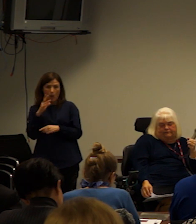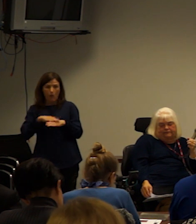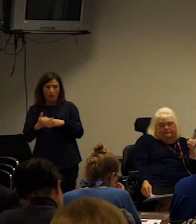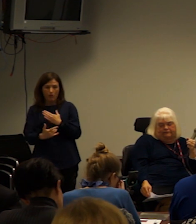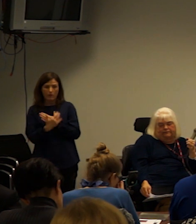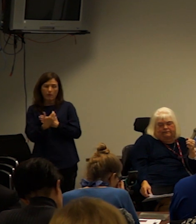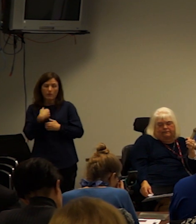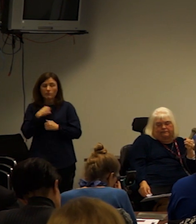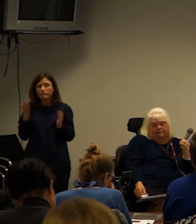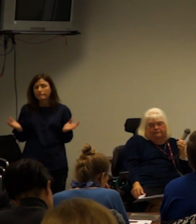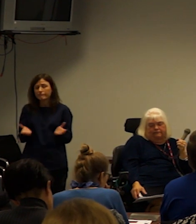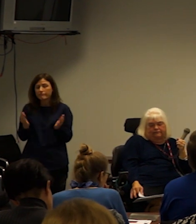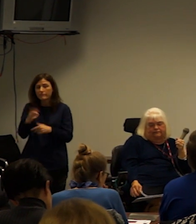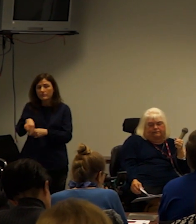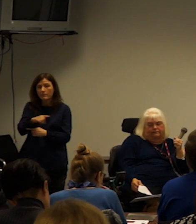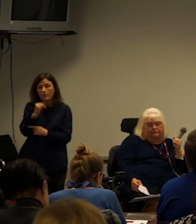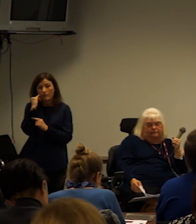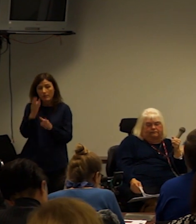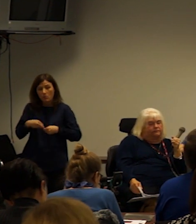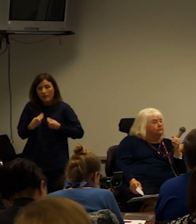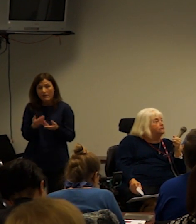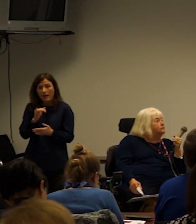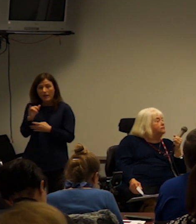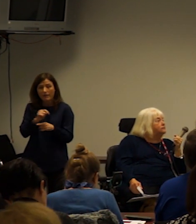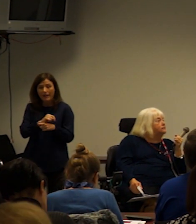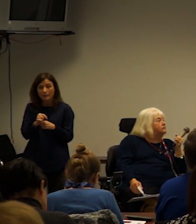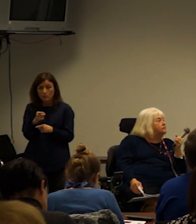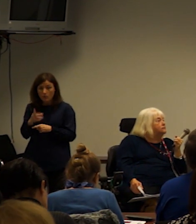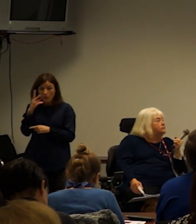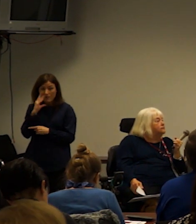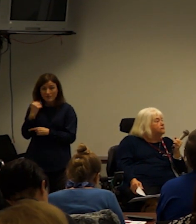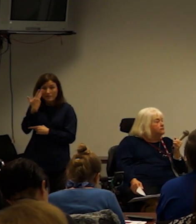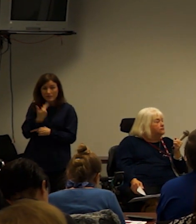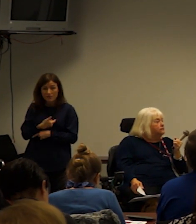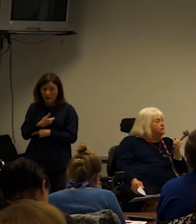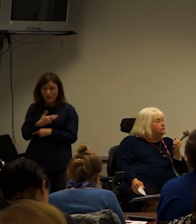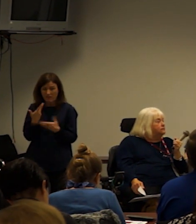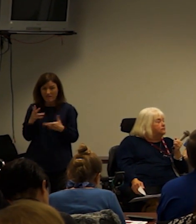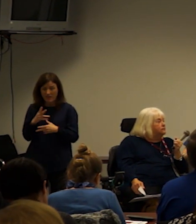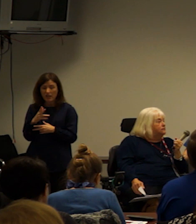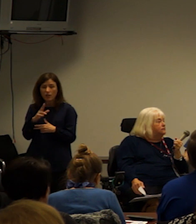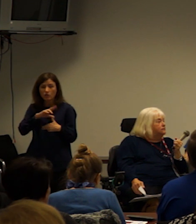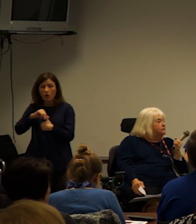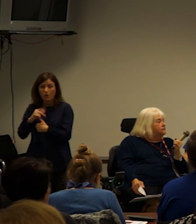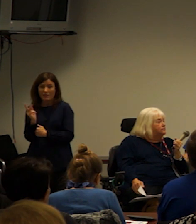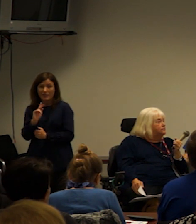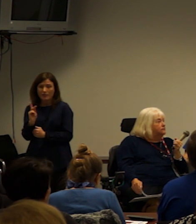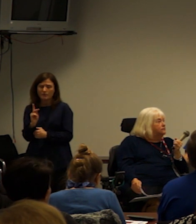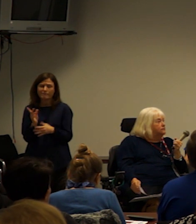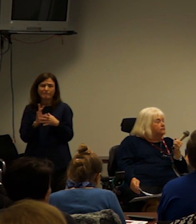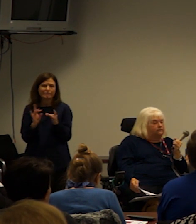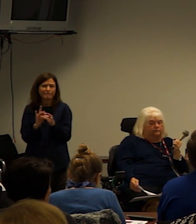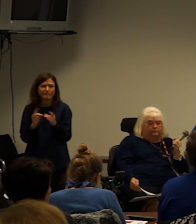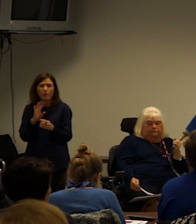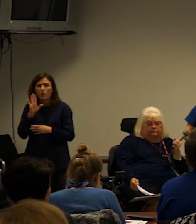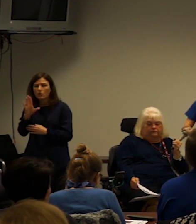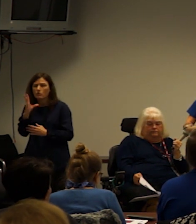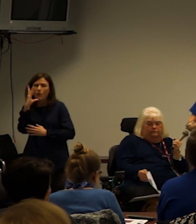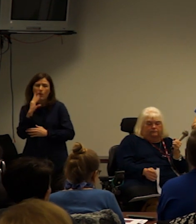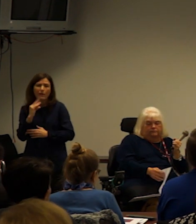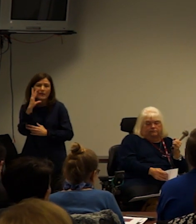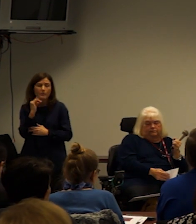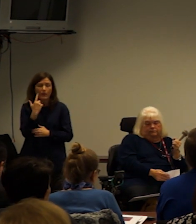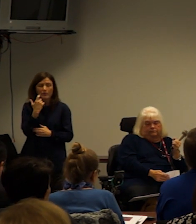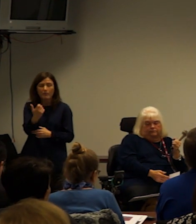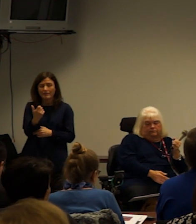we encourage you, if you're providing this training and you experienced Hurricane Katrina, talk about your experience.